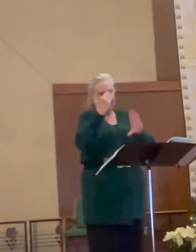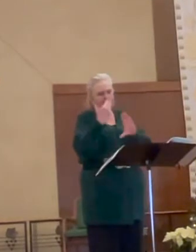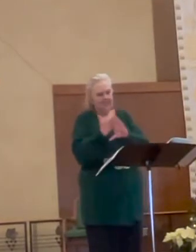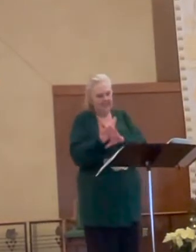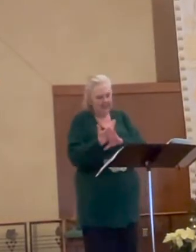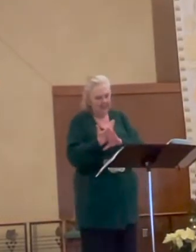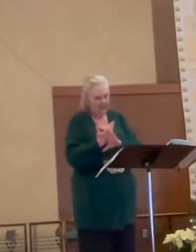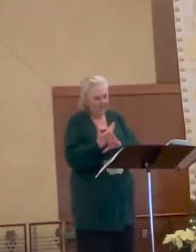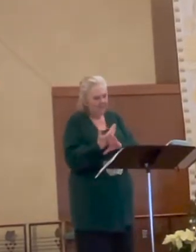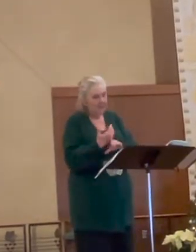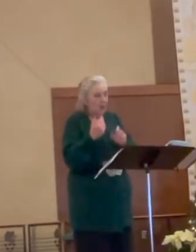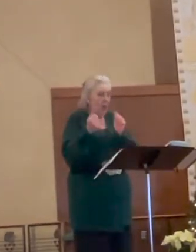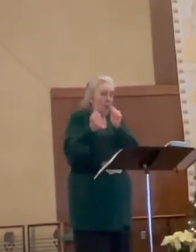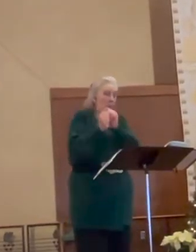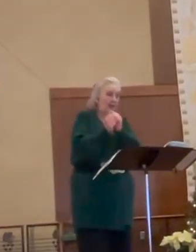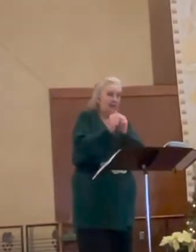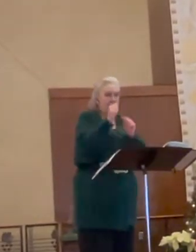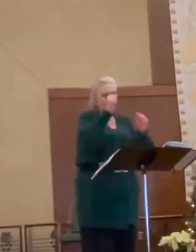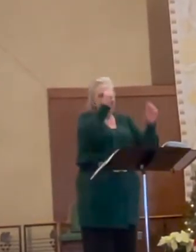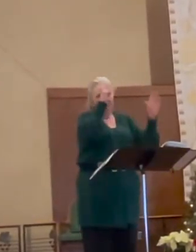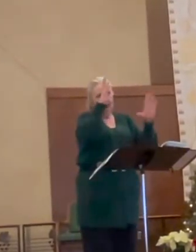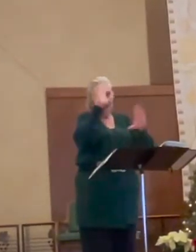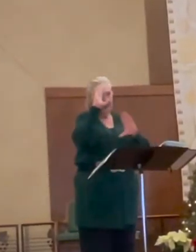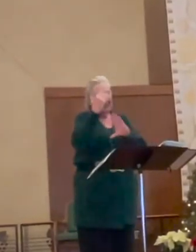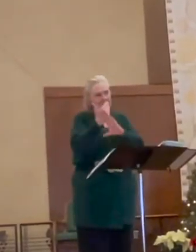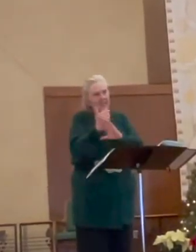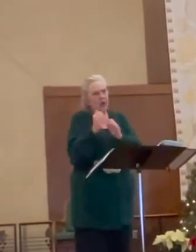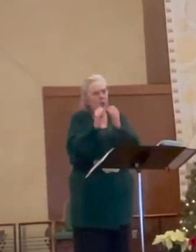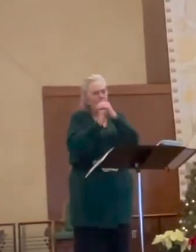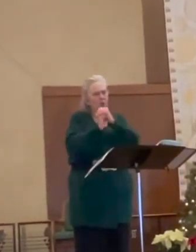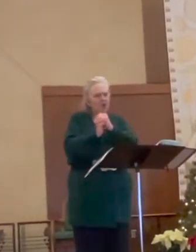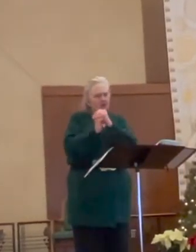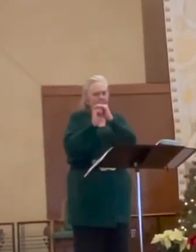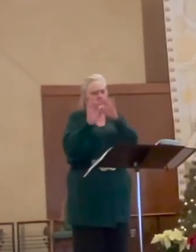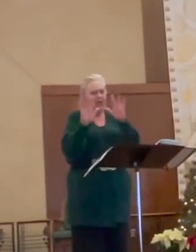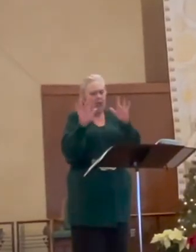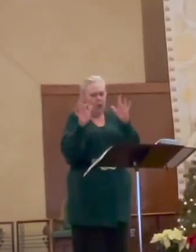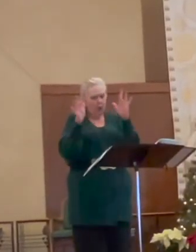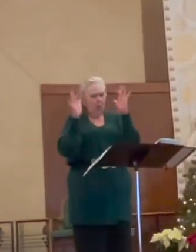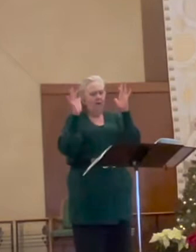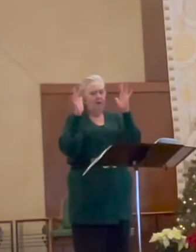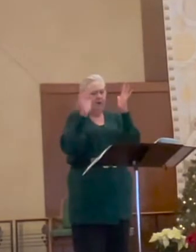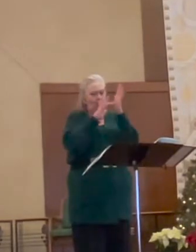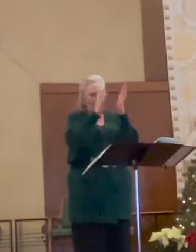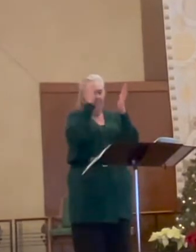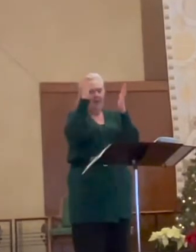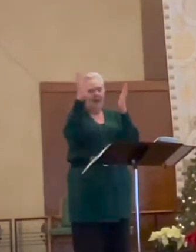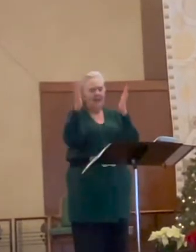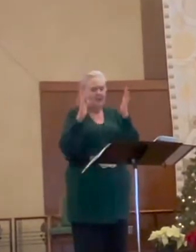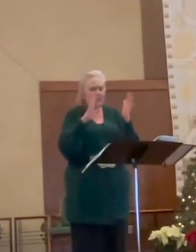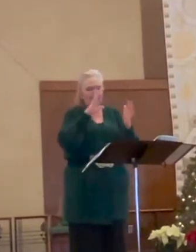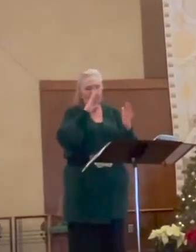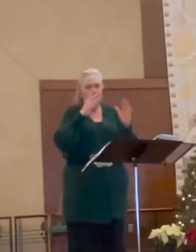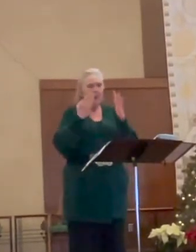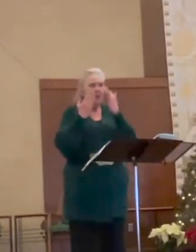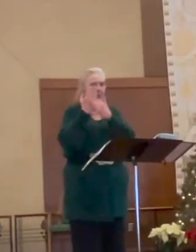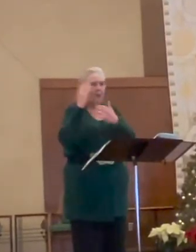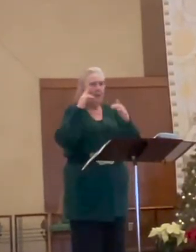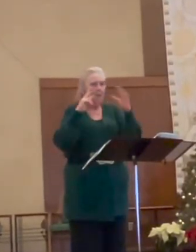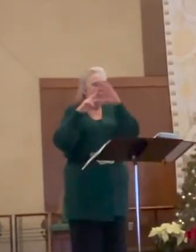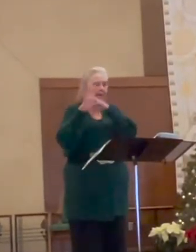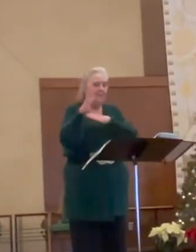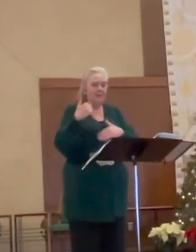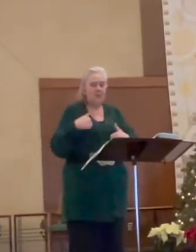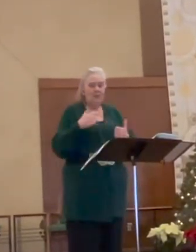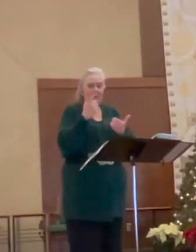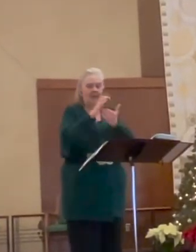Son, who with the Father and the Son is worshipped and glorified, who has spoken through the prophets. We